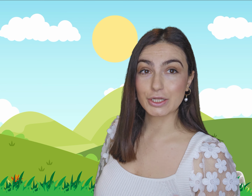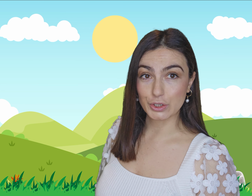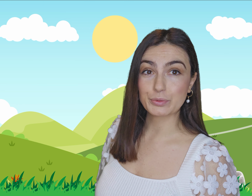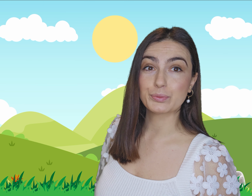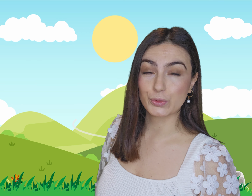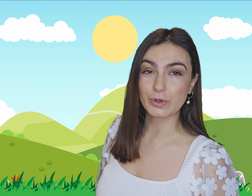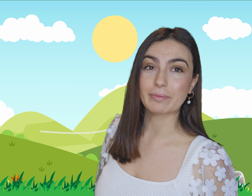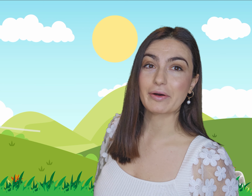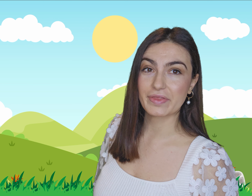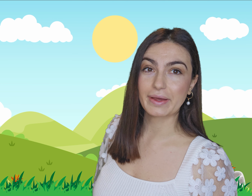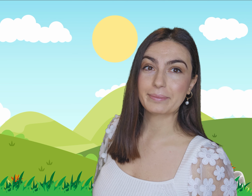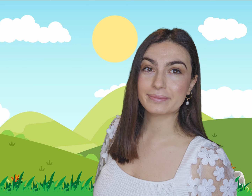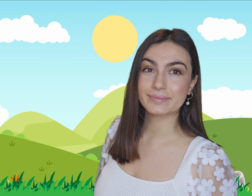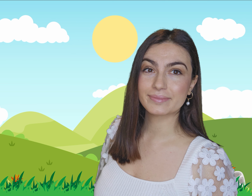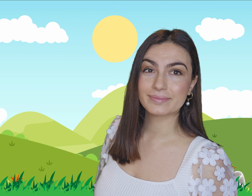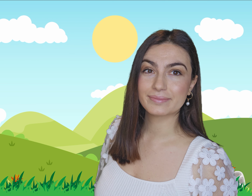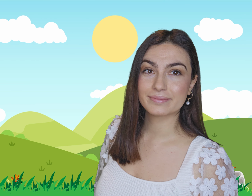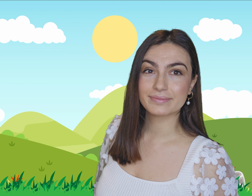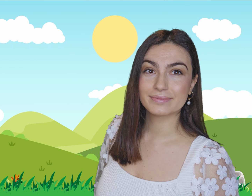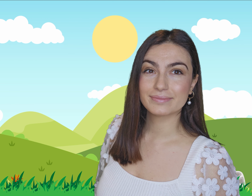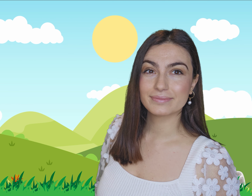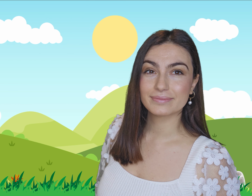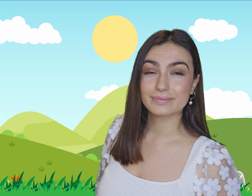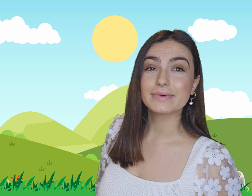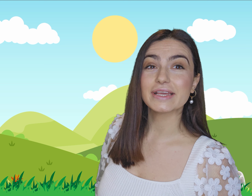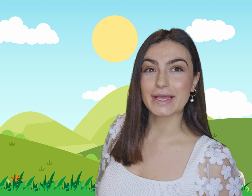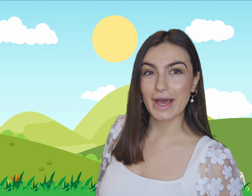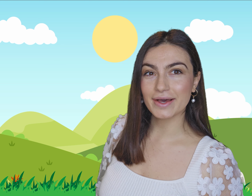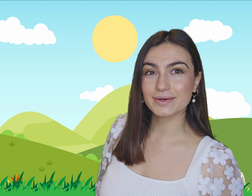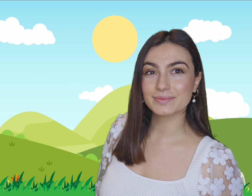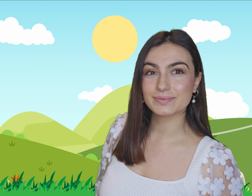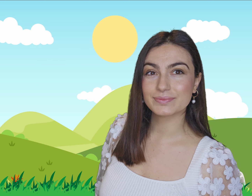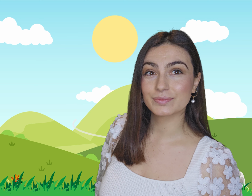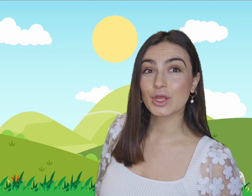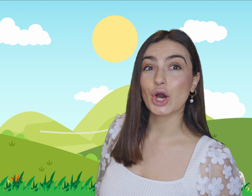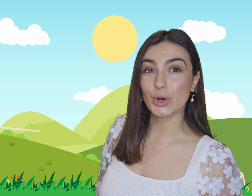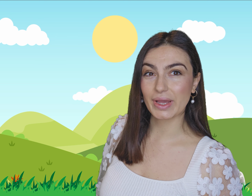learn more about them yeah okay